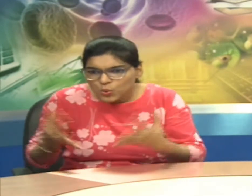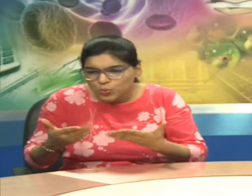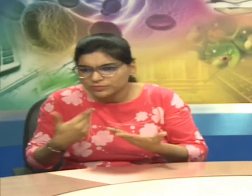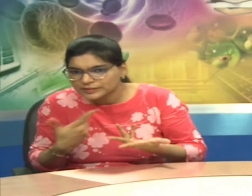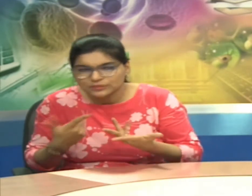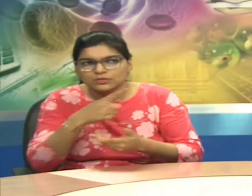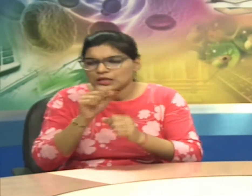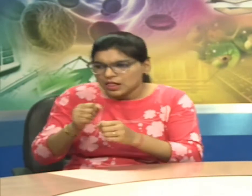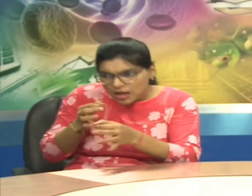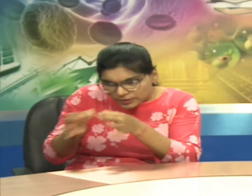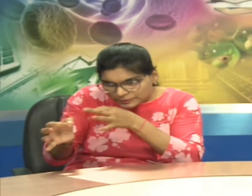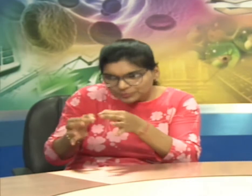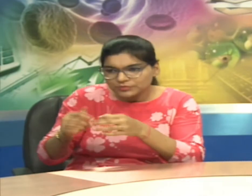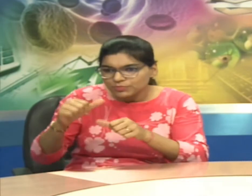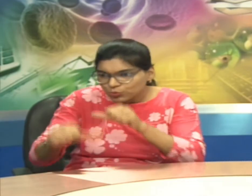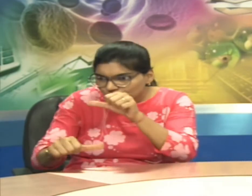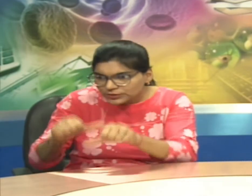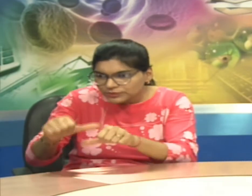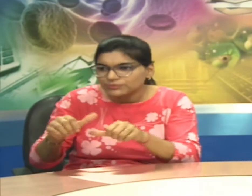For example, if you haven't